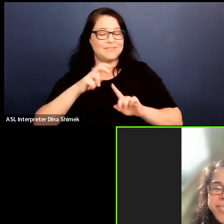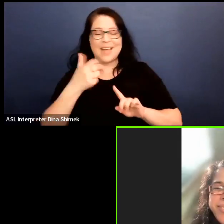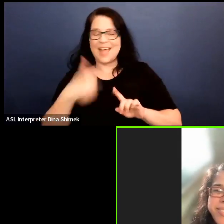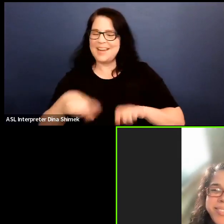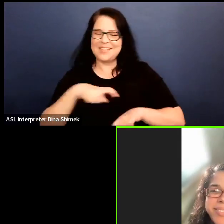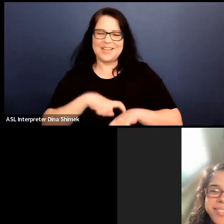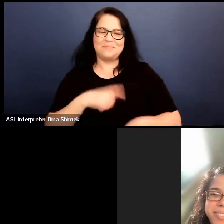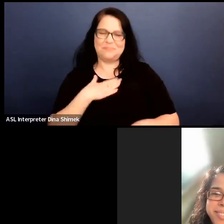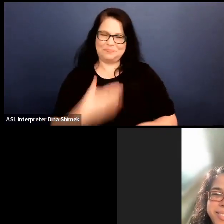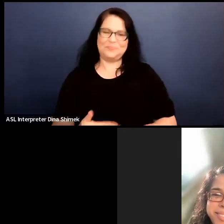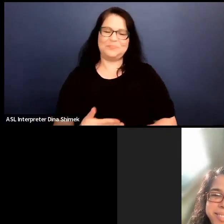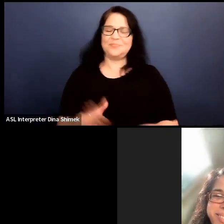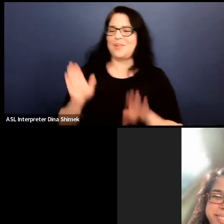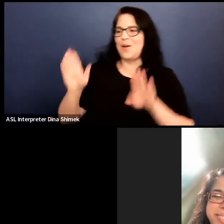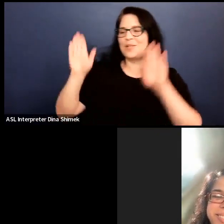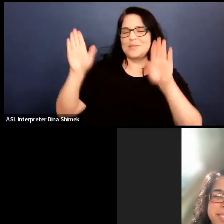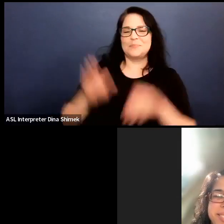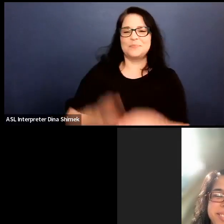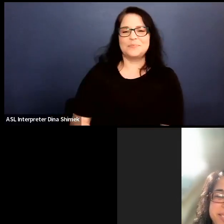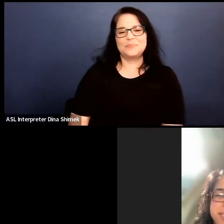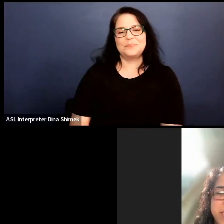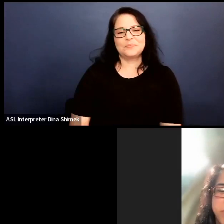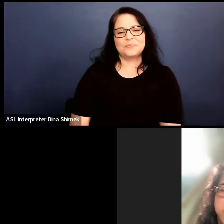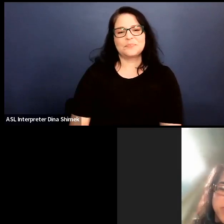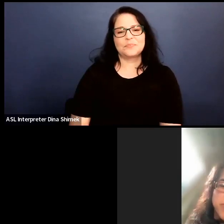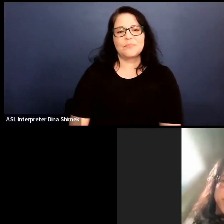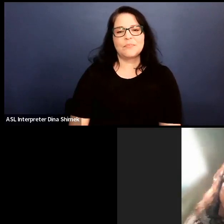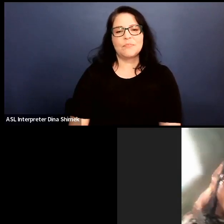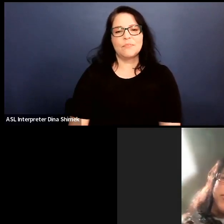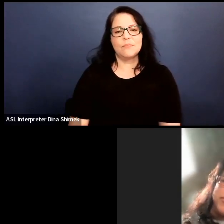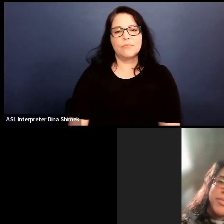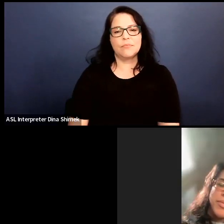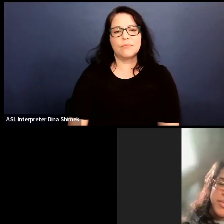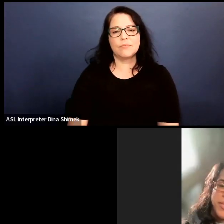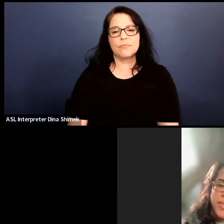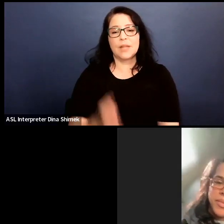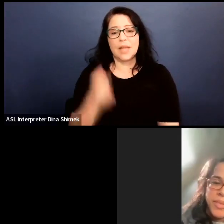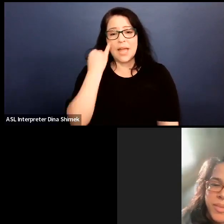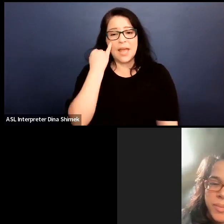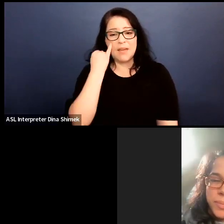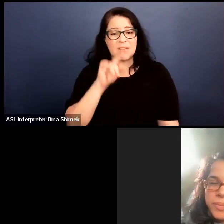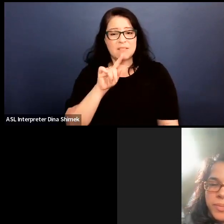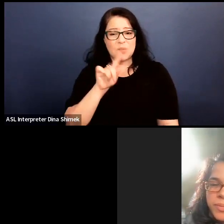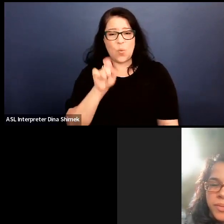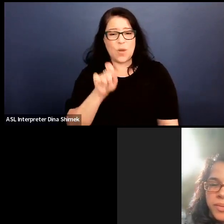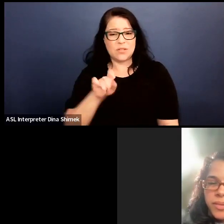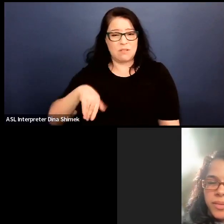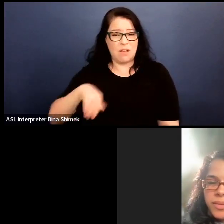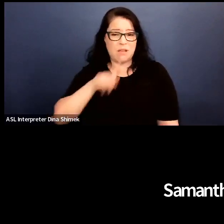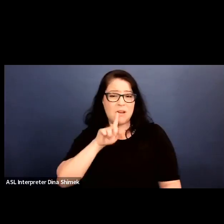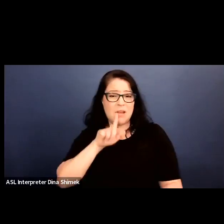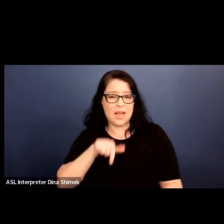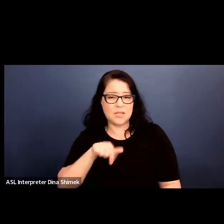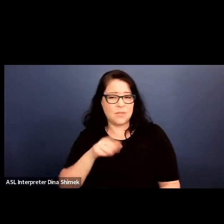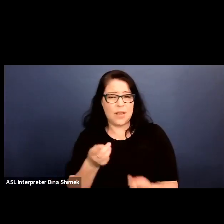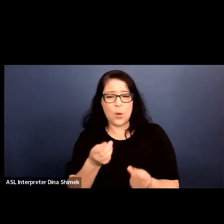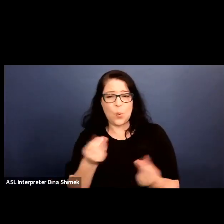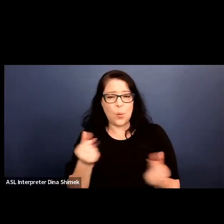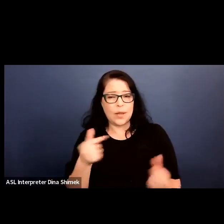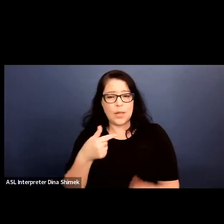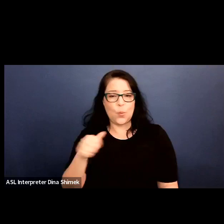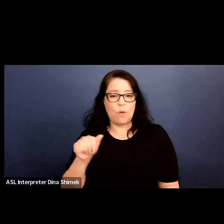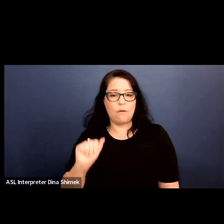anytime. Awesome. Wonderful. Well, if you haven't had your question answered yet, we'll go ahead and do some quick Q&A